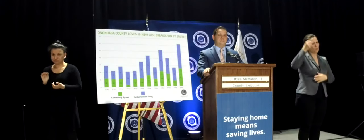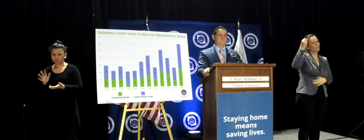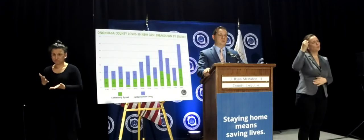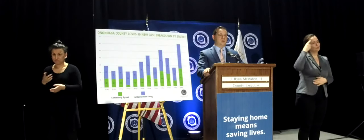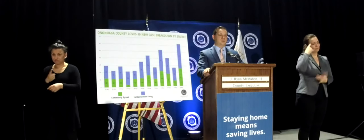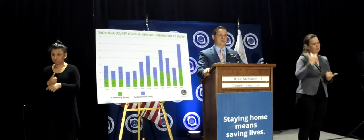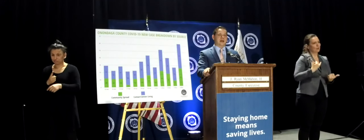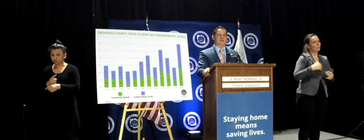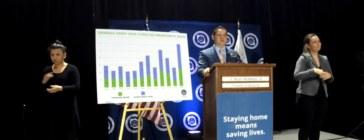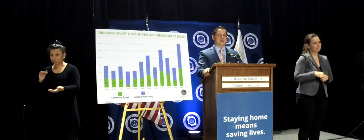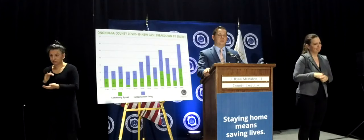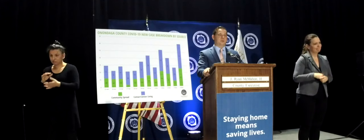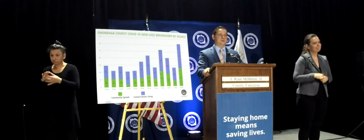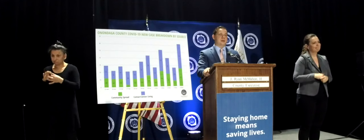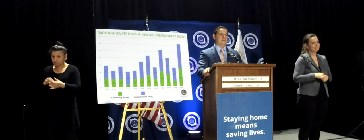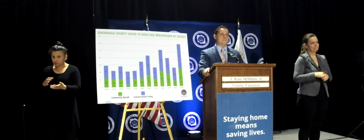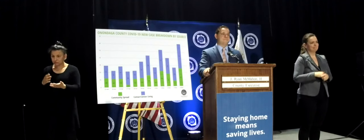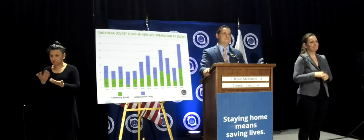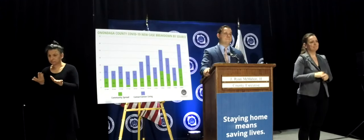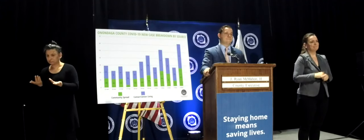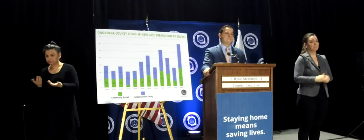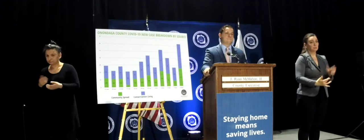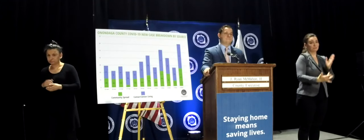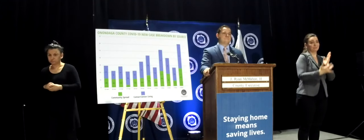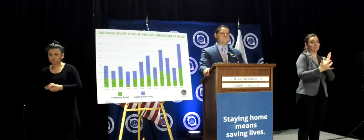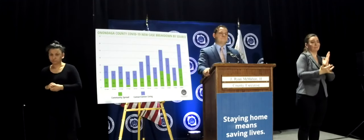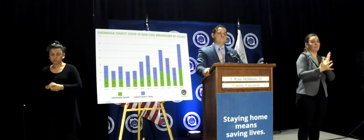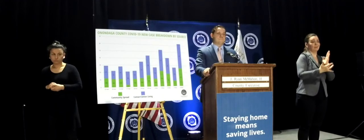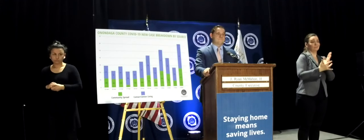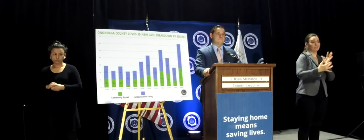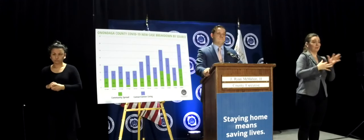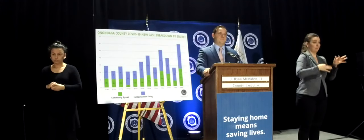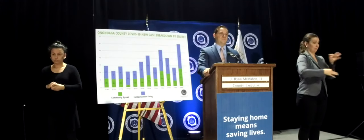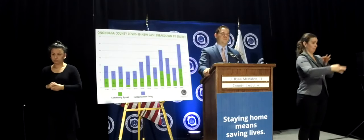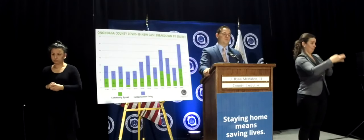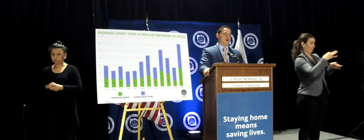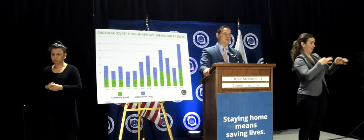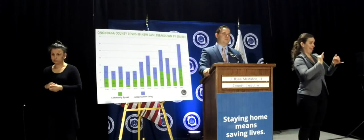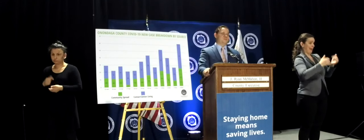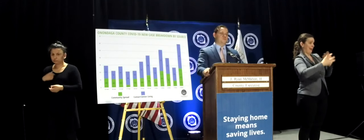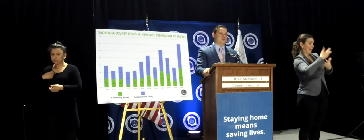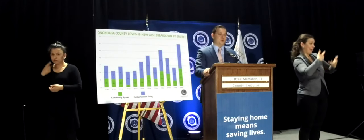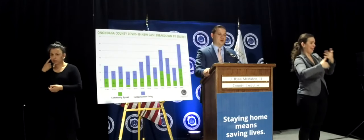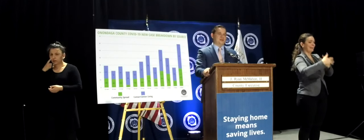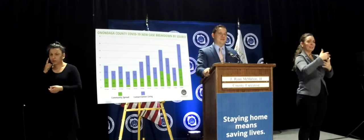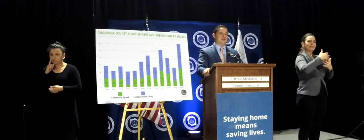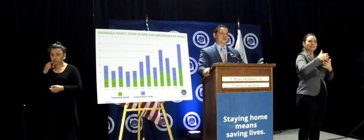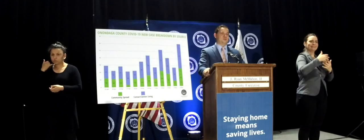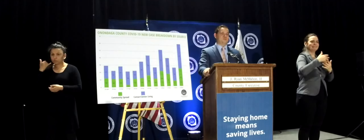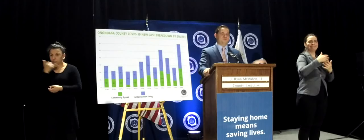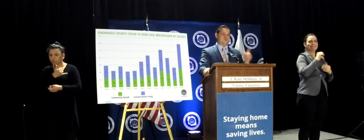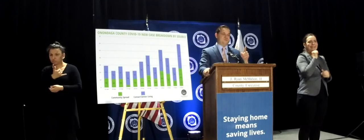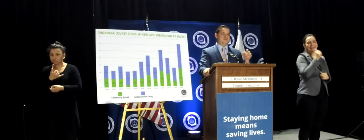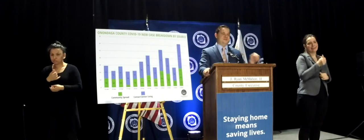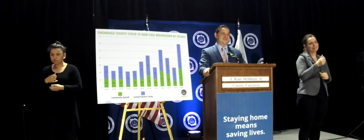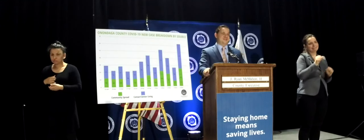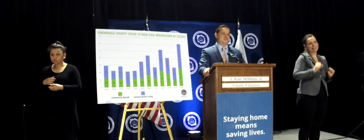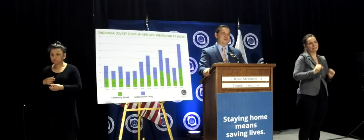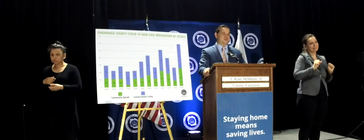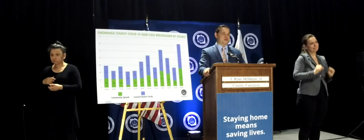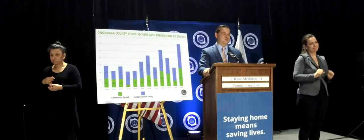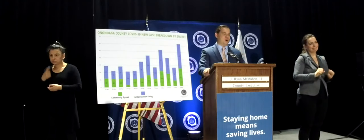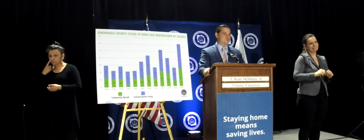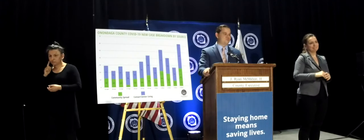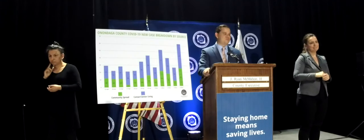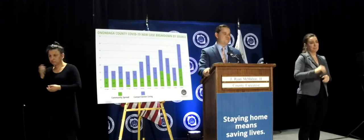replacing that. So technology can't replace that. Did my mother call you today? Because that's what she told me this morning. Well, you know what, Andrew? Your